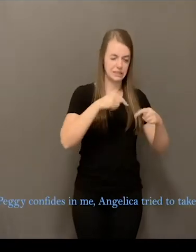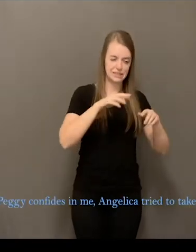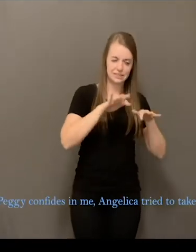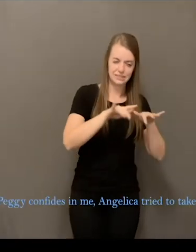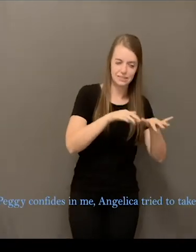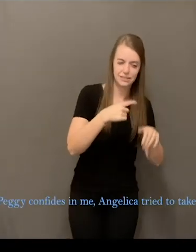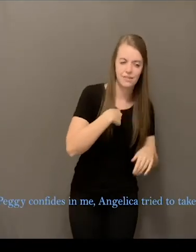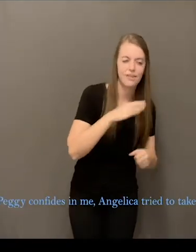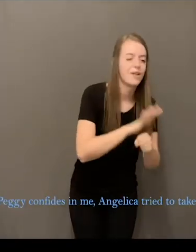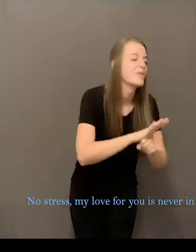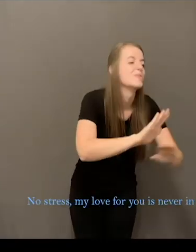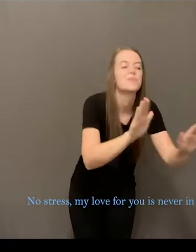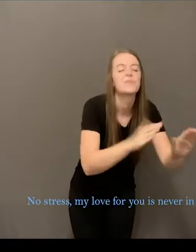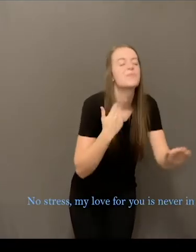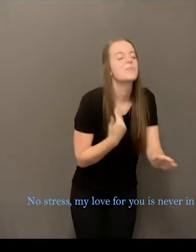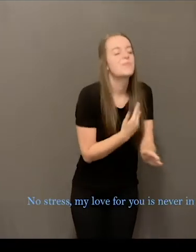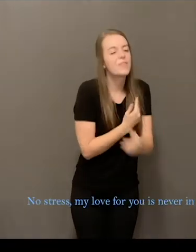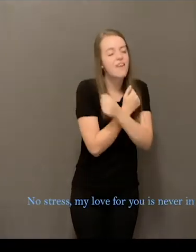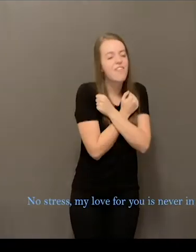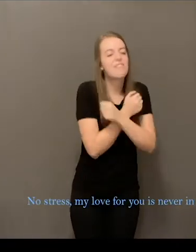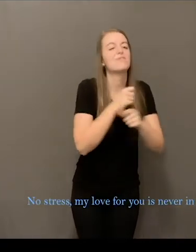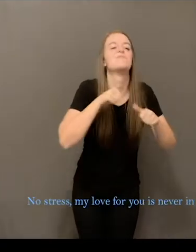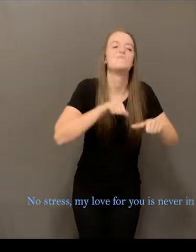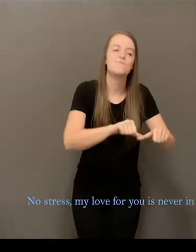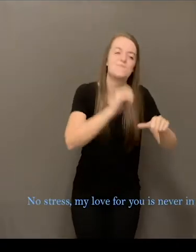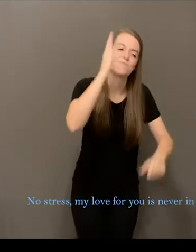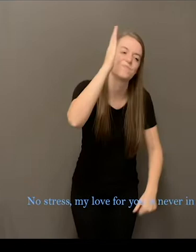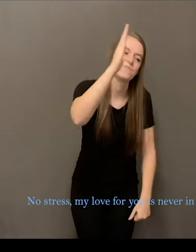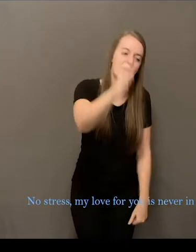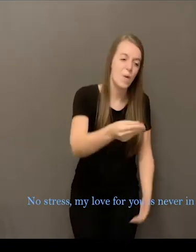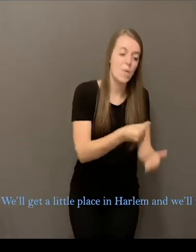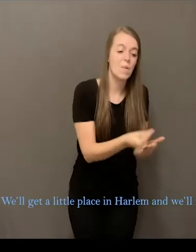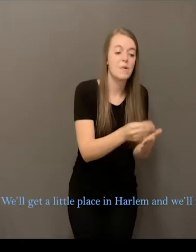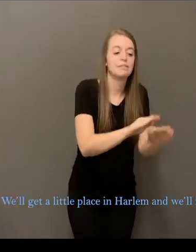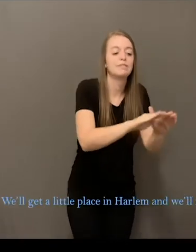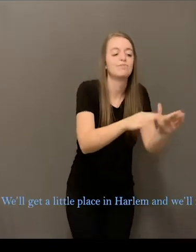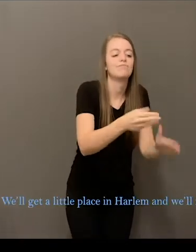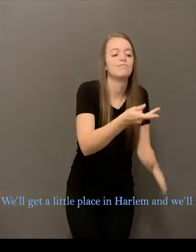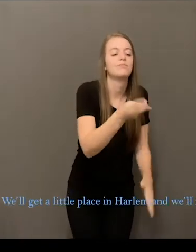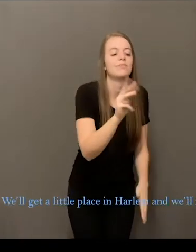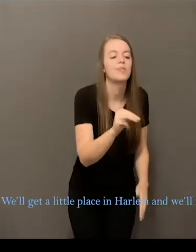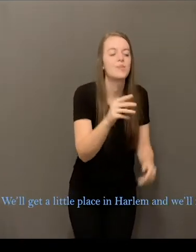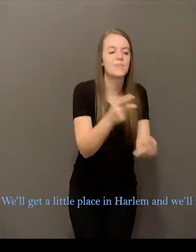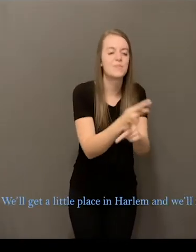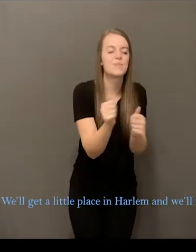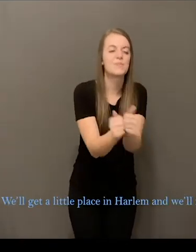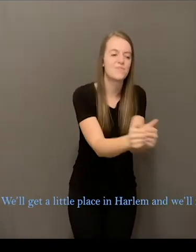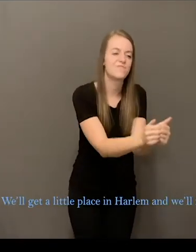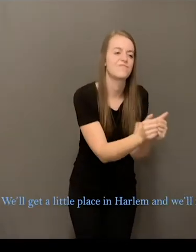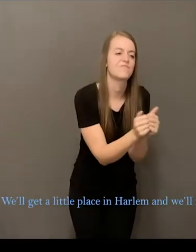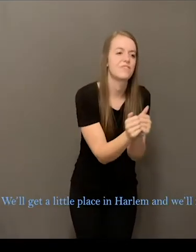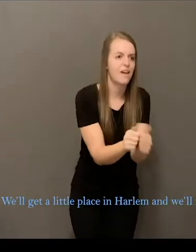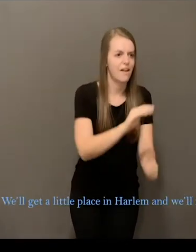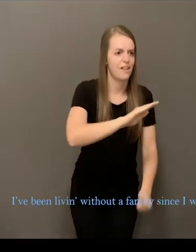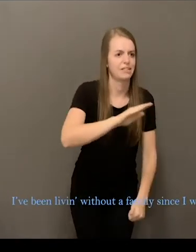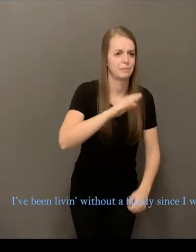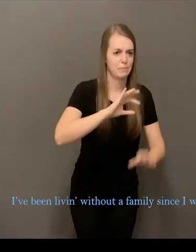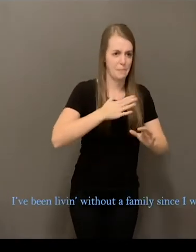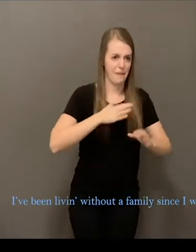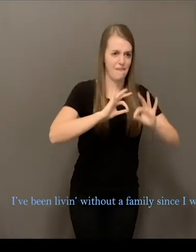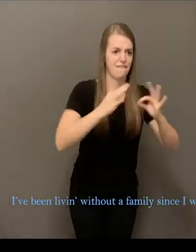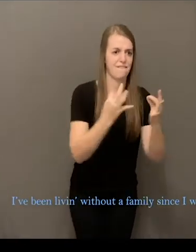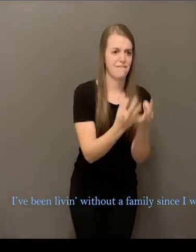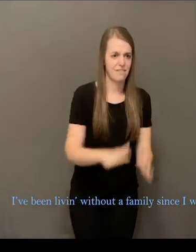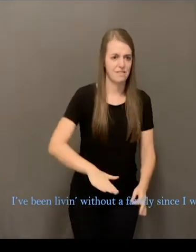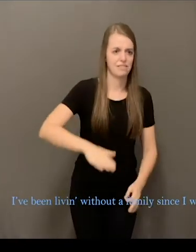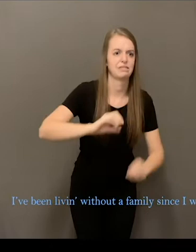Angelica tried to take a bite of me. No stress, my love for you is never in doubt. We'll get a little place in Harlem and we'll figure it out. I've been